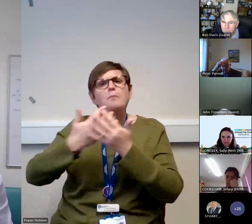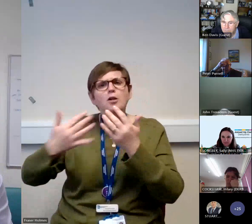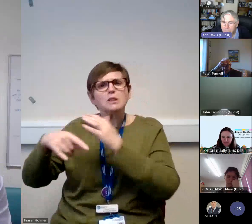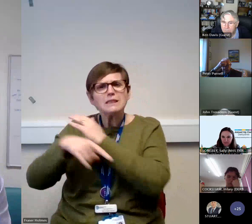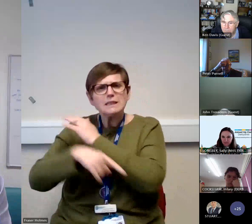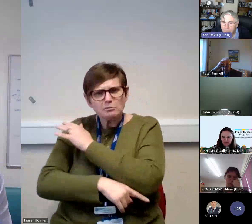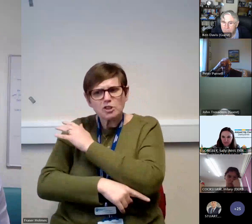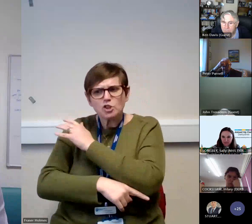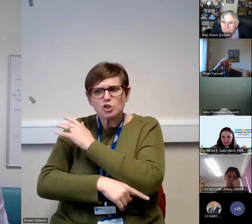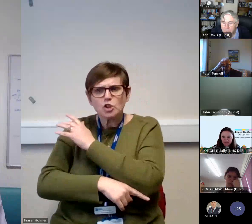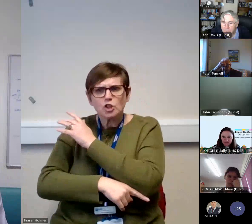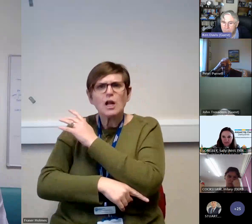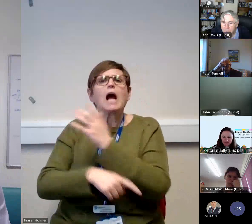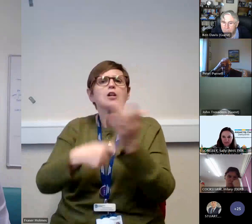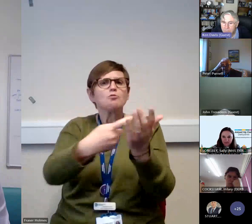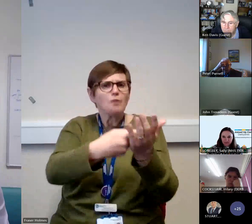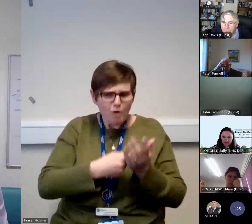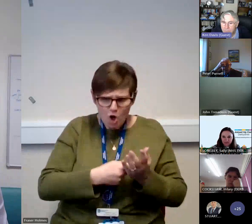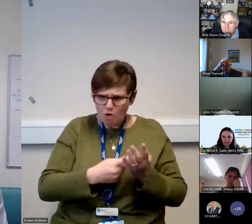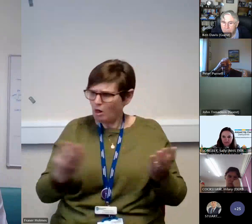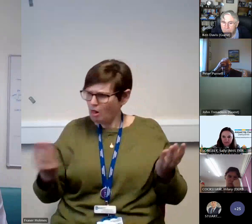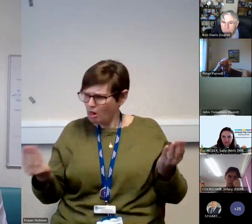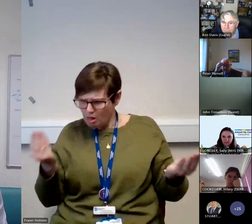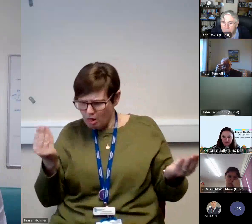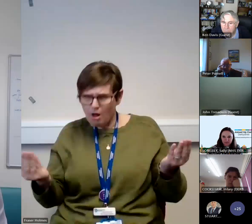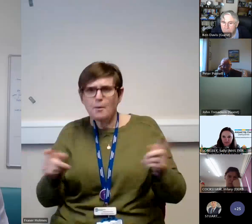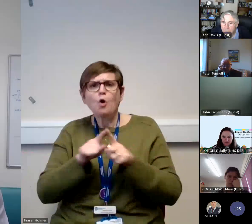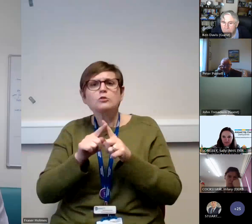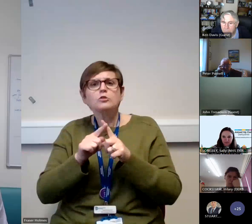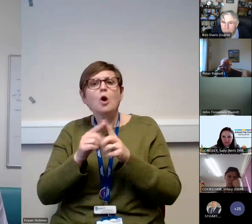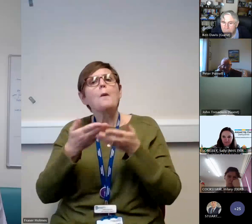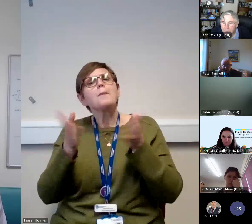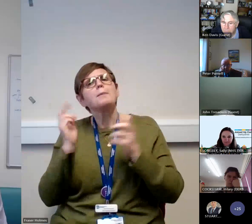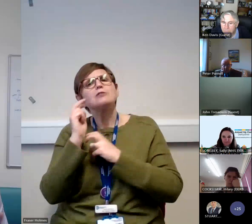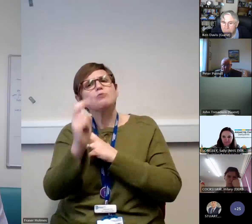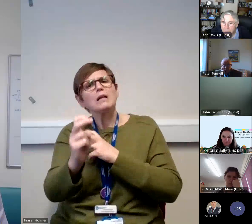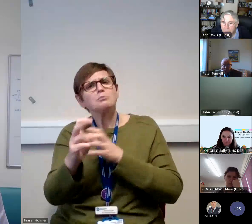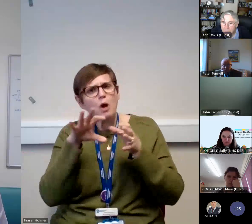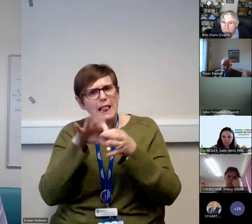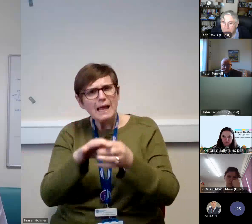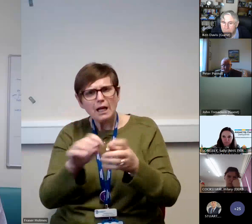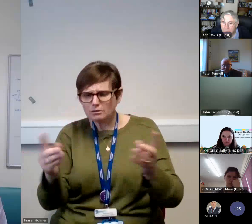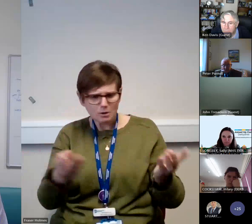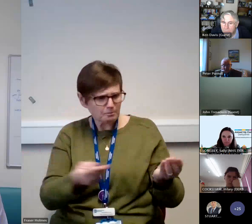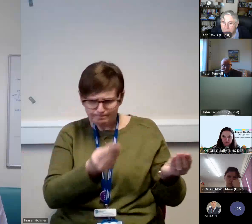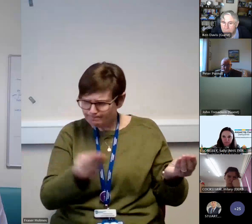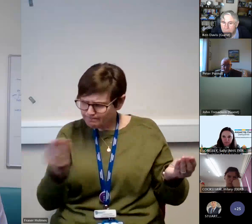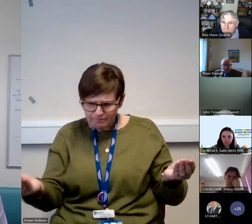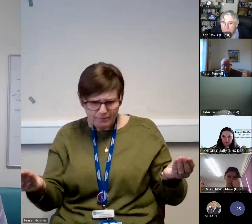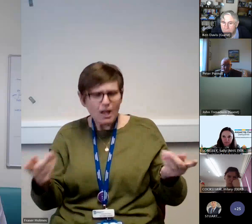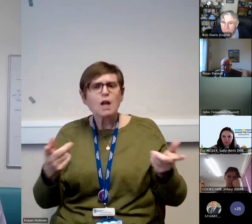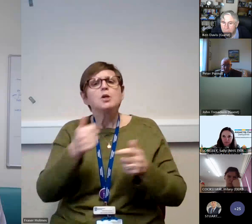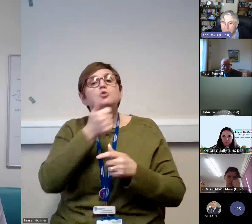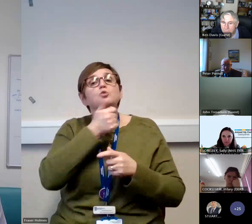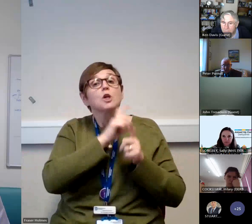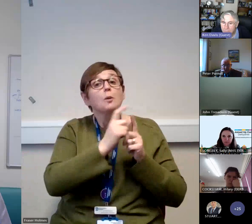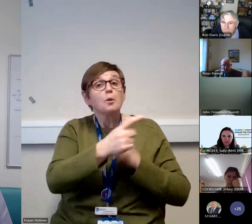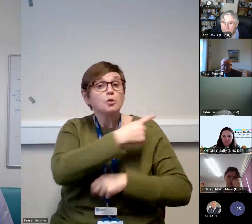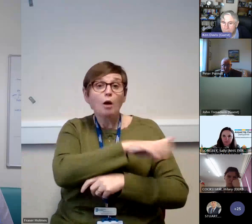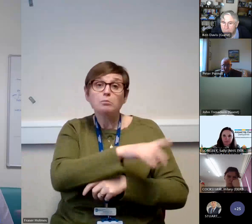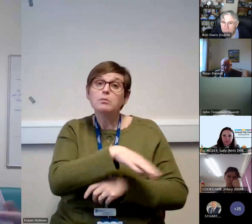our referrals and overlaid public transport links. And one of the advantages of using the community hospital